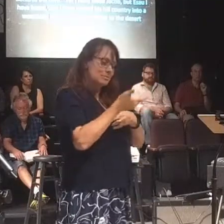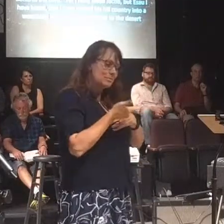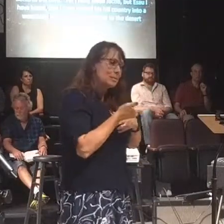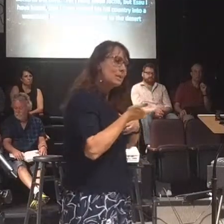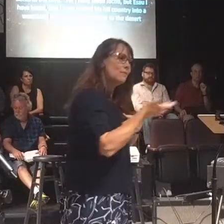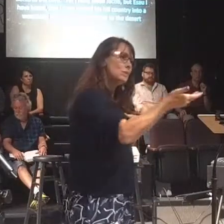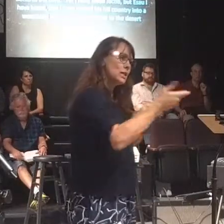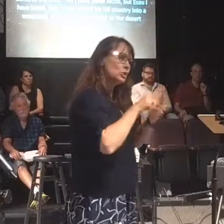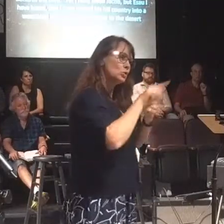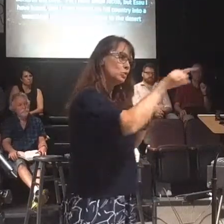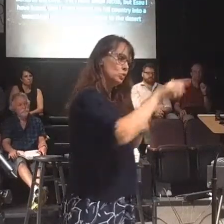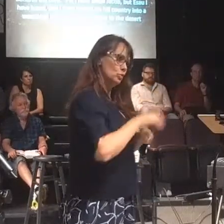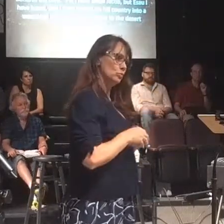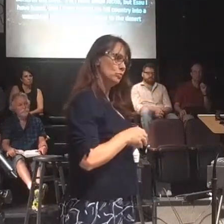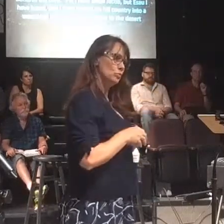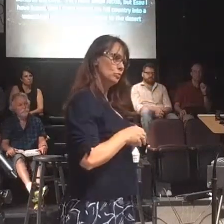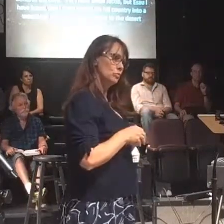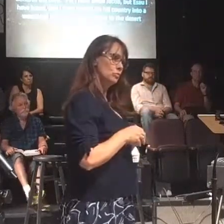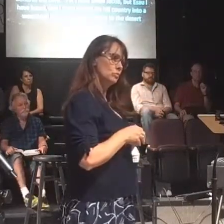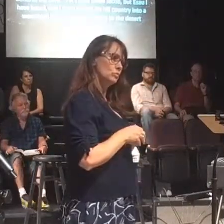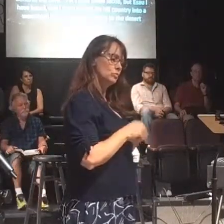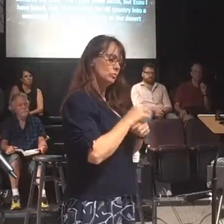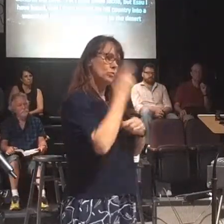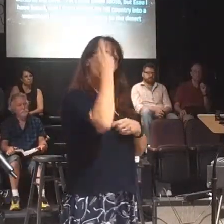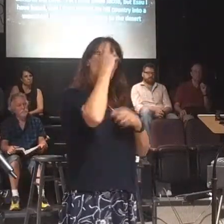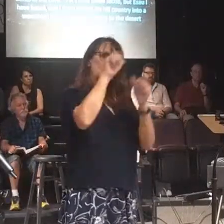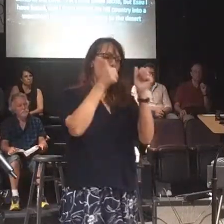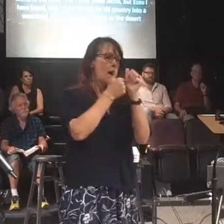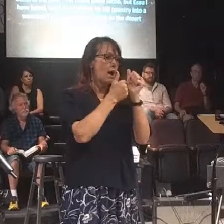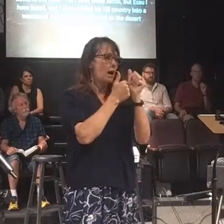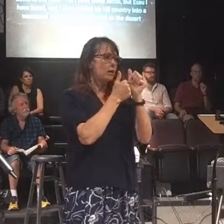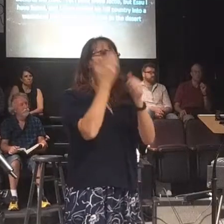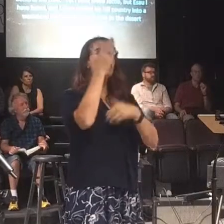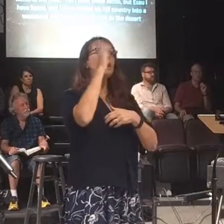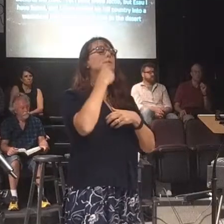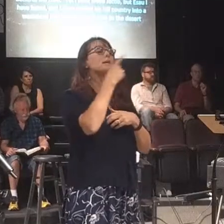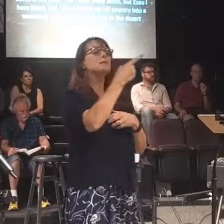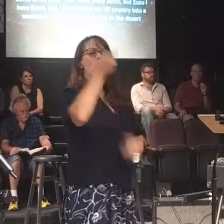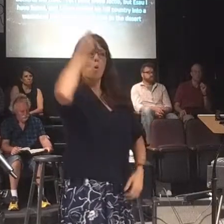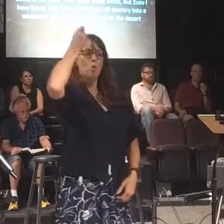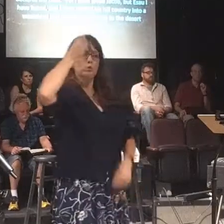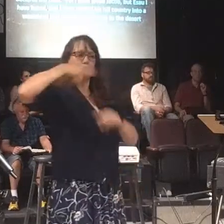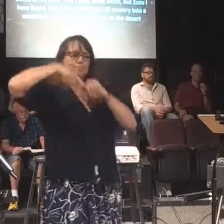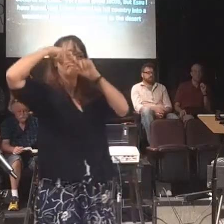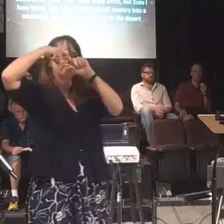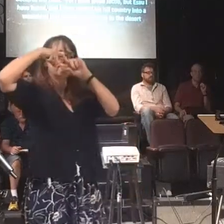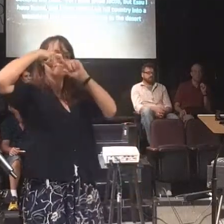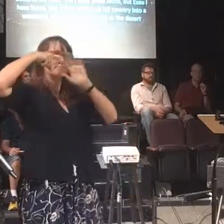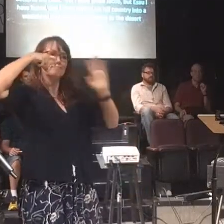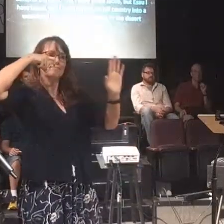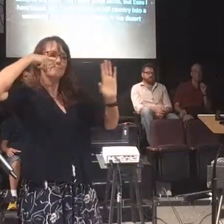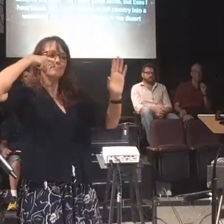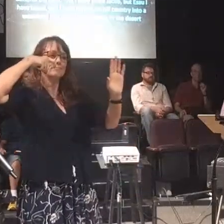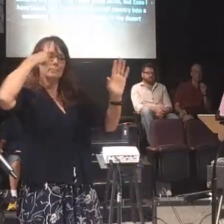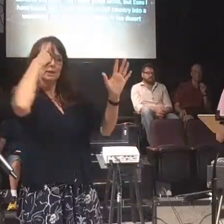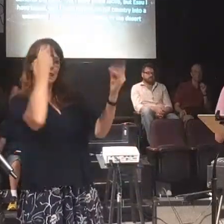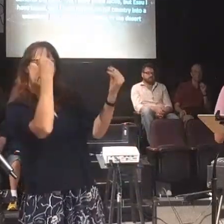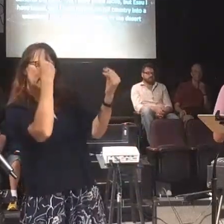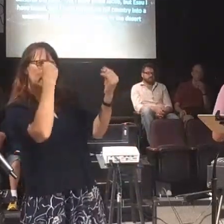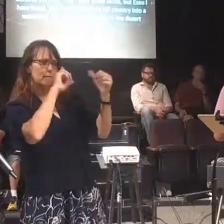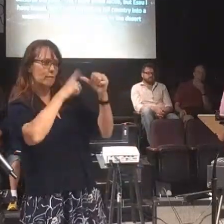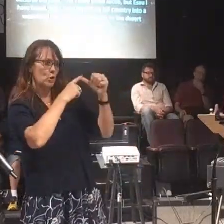There's got to be a reason why you need this pause. You need this introspection. You need this adventure